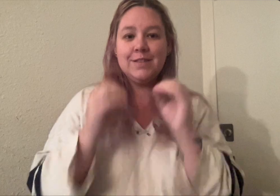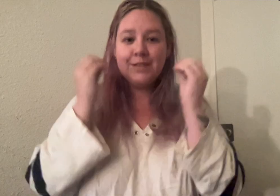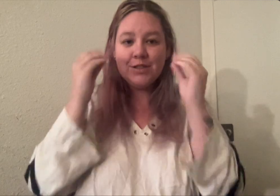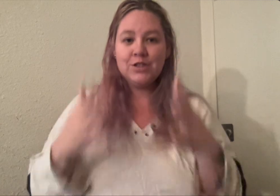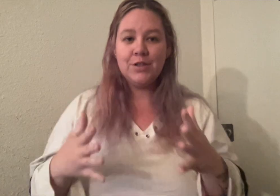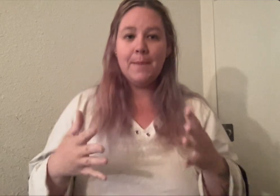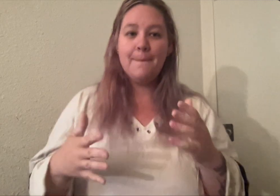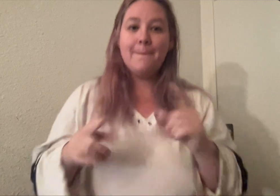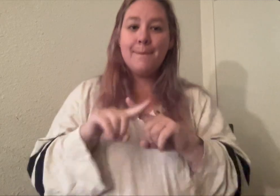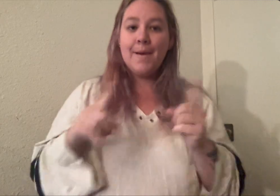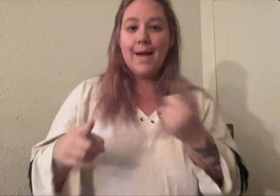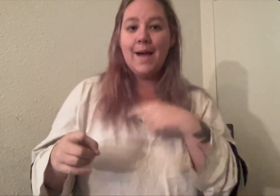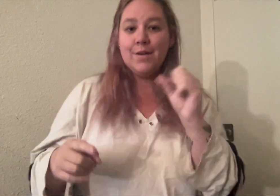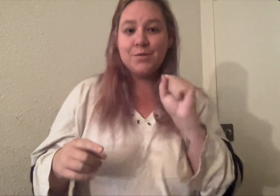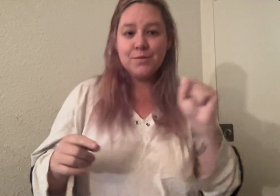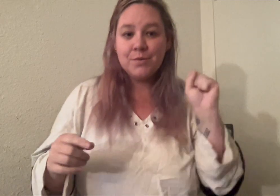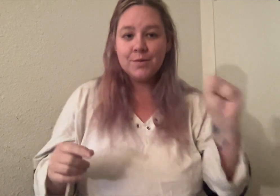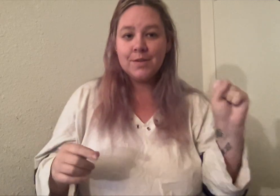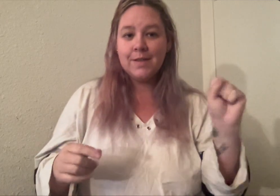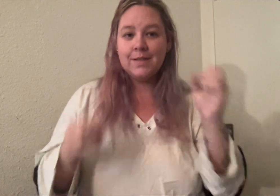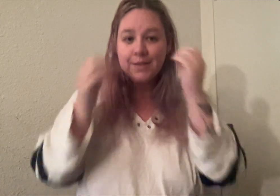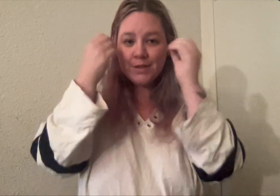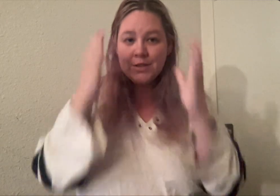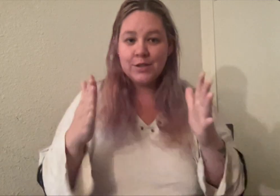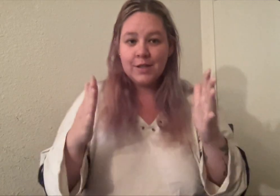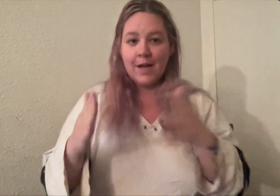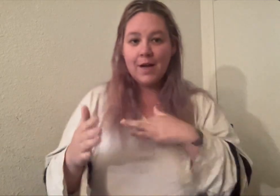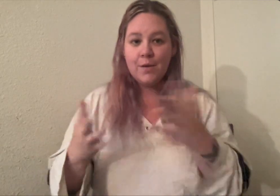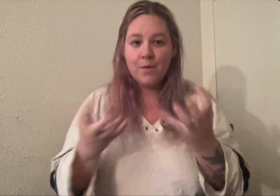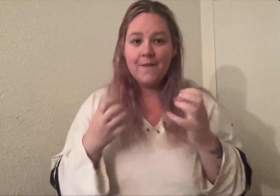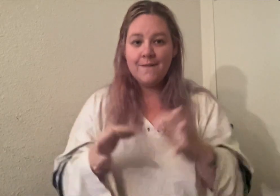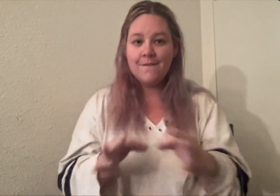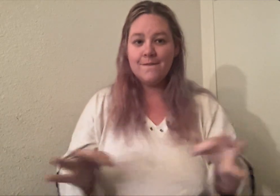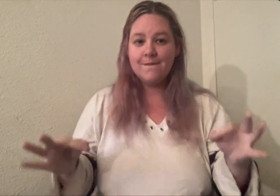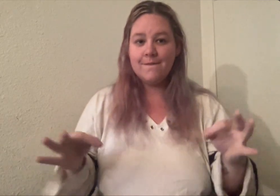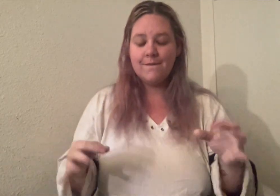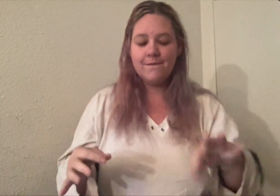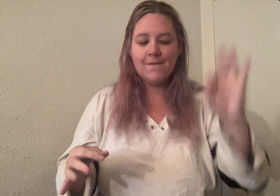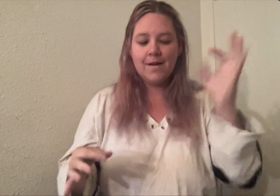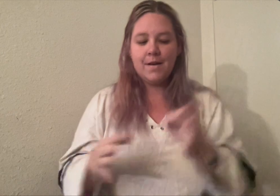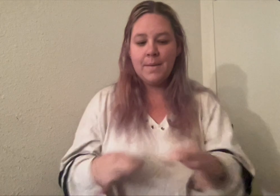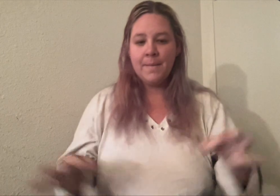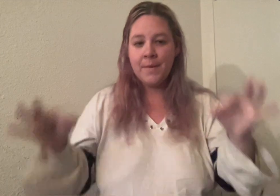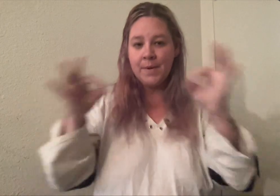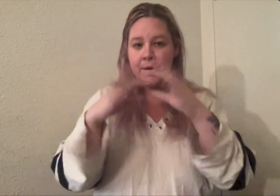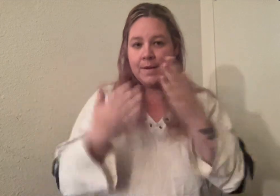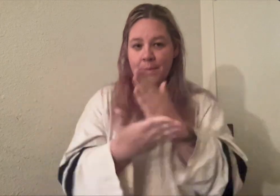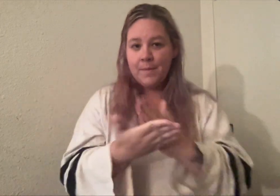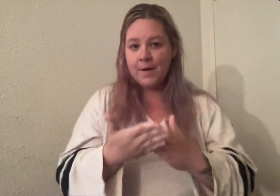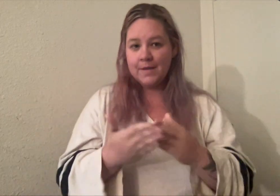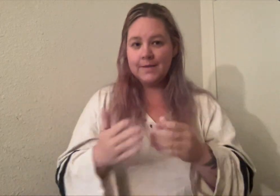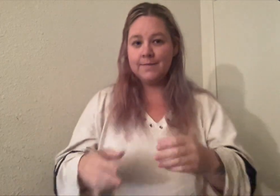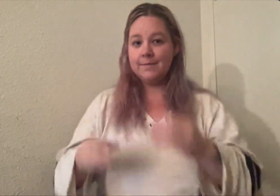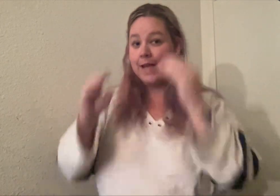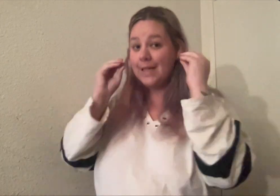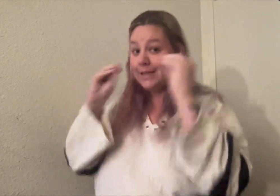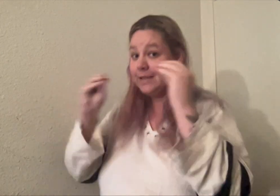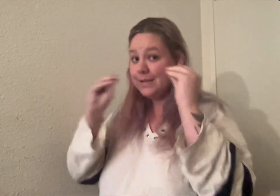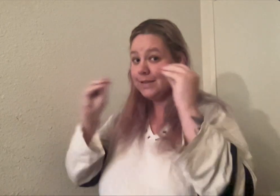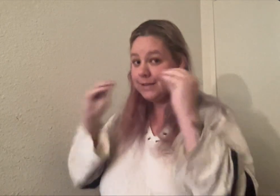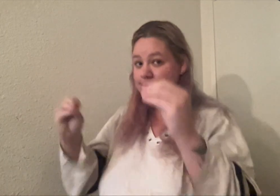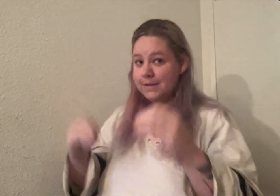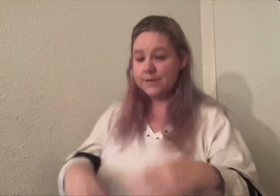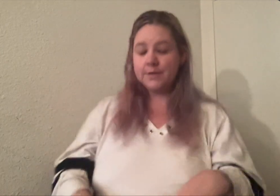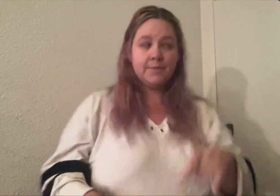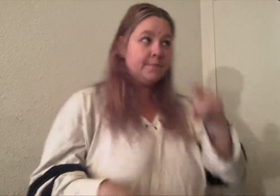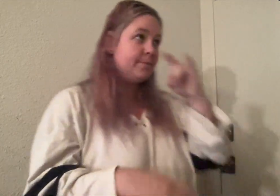my teaching. Then I'm going to set some time aside in my very, very busy curriculum and then teach those skills directly to the kids. Give them